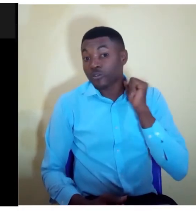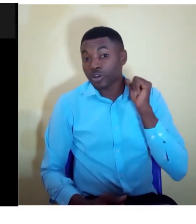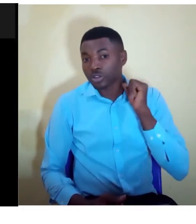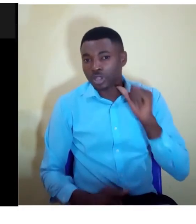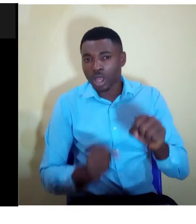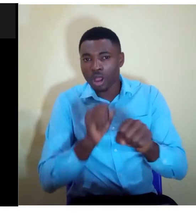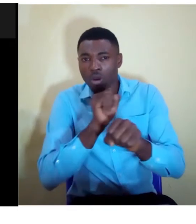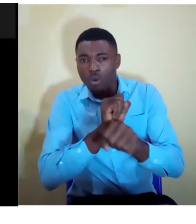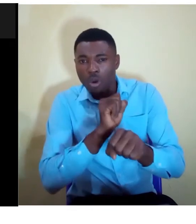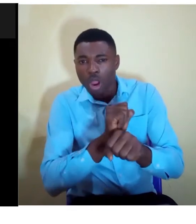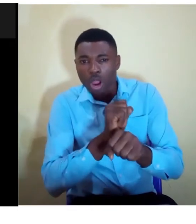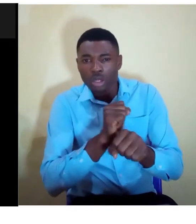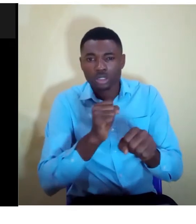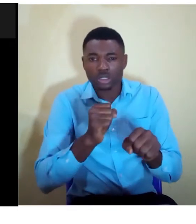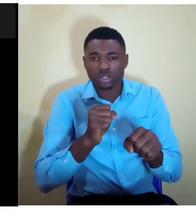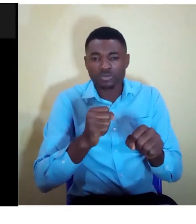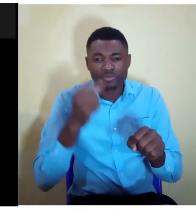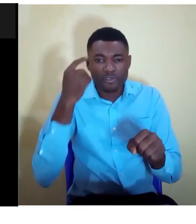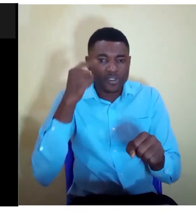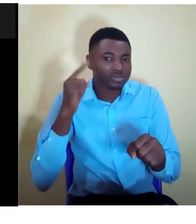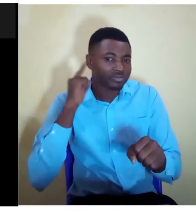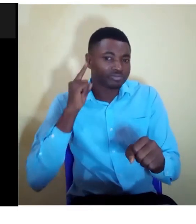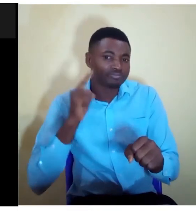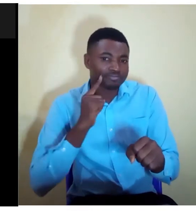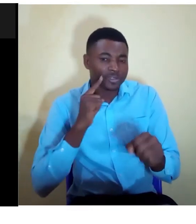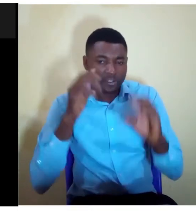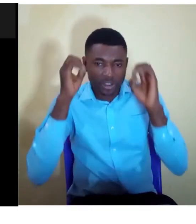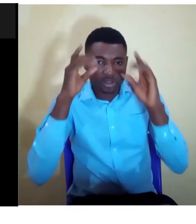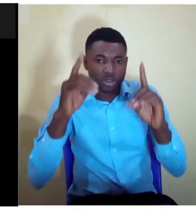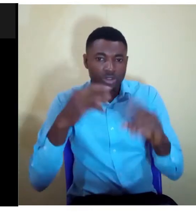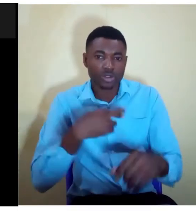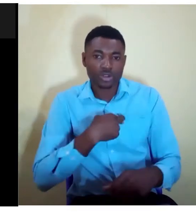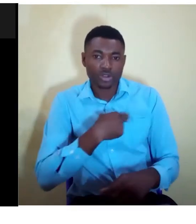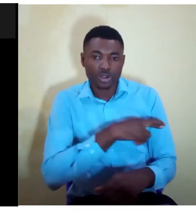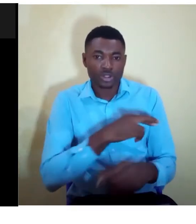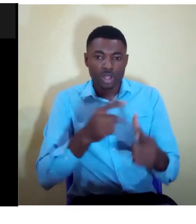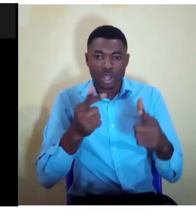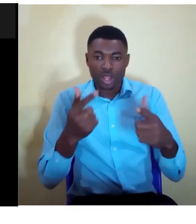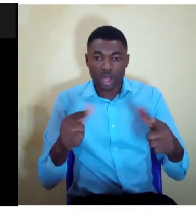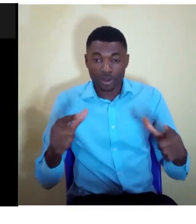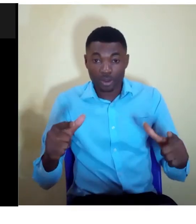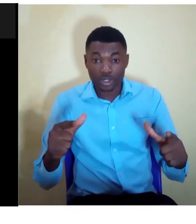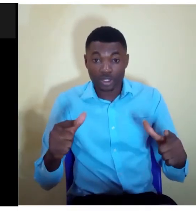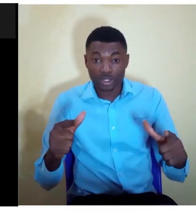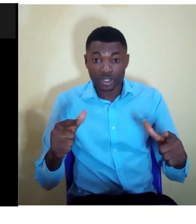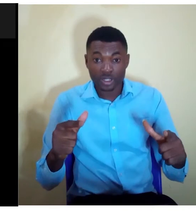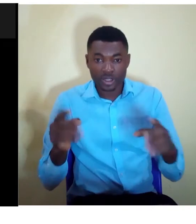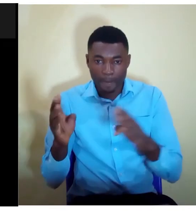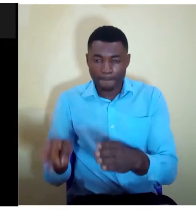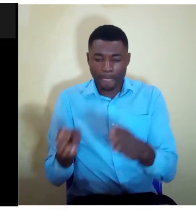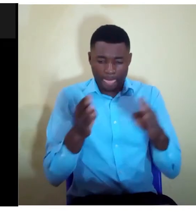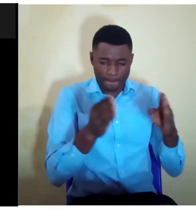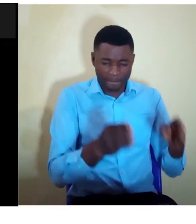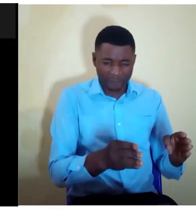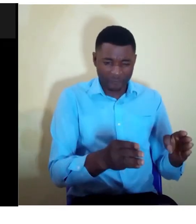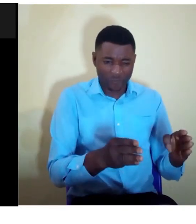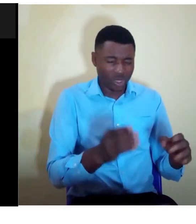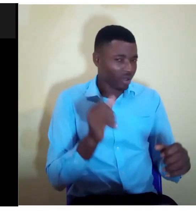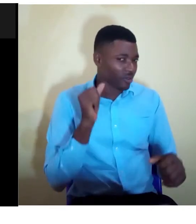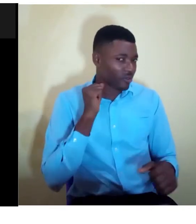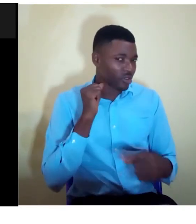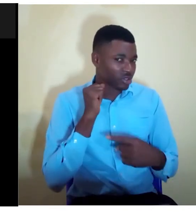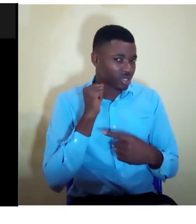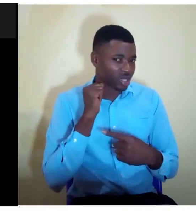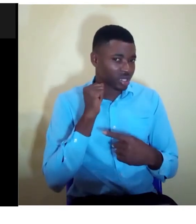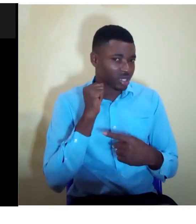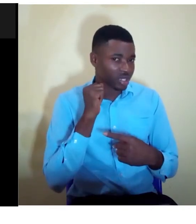Foster worked at the intersections of deafness, education, religion, and language. This brings us to what